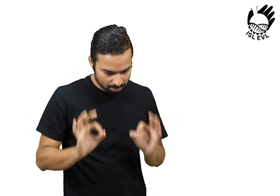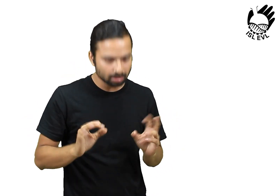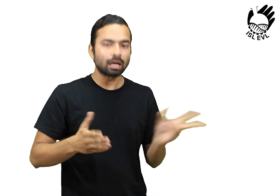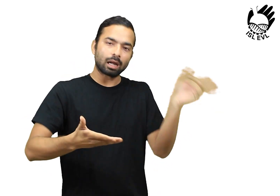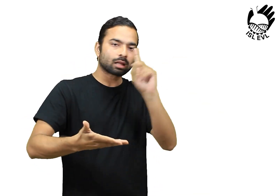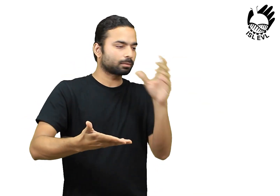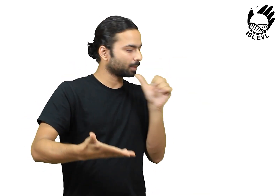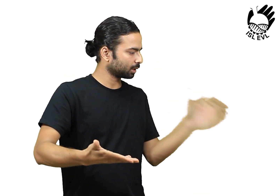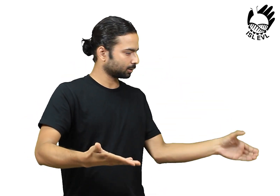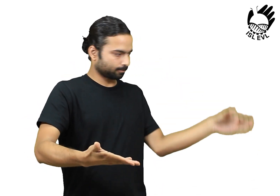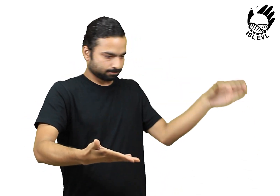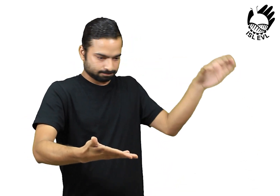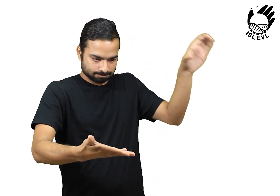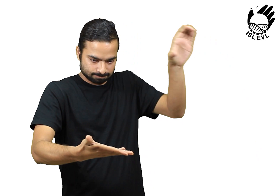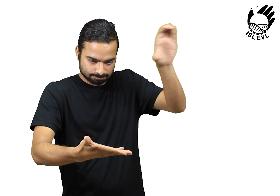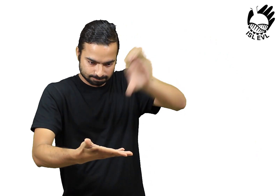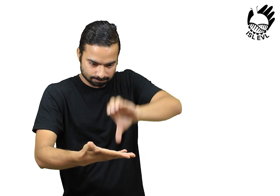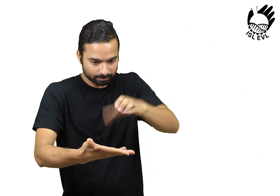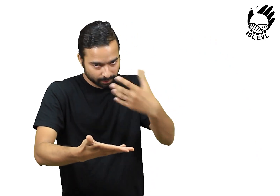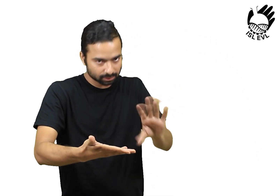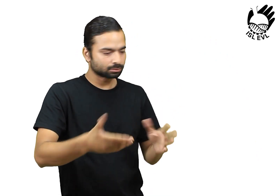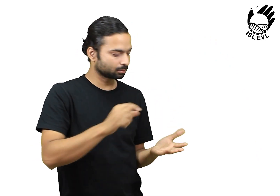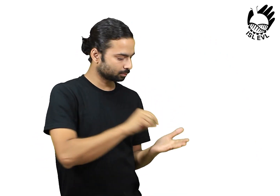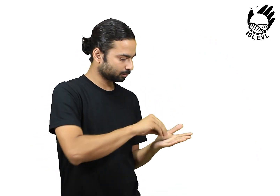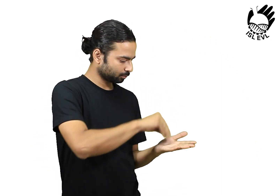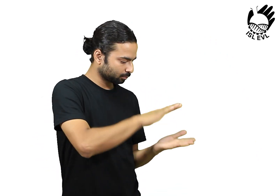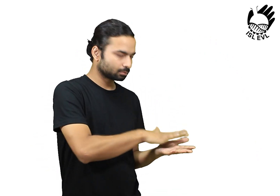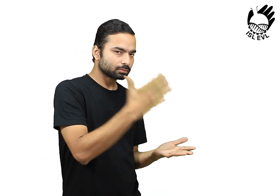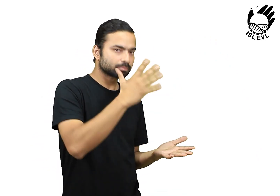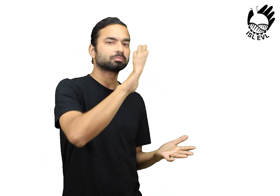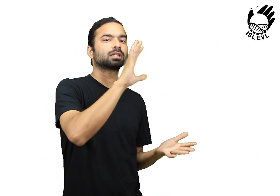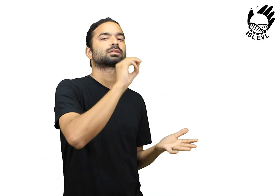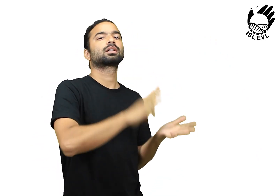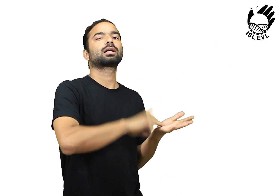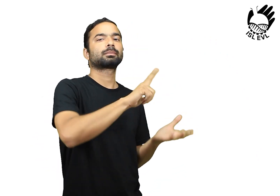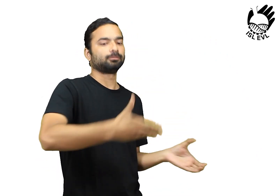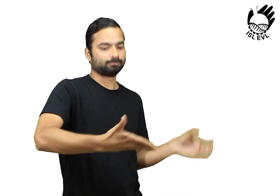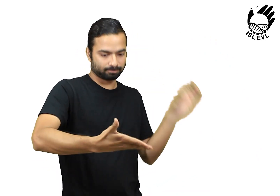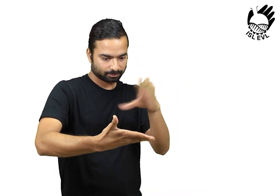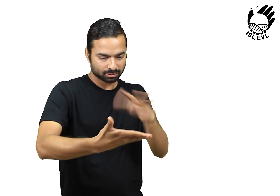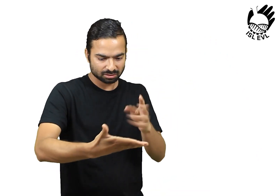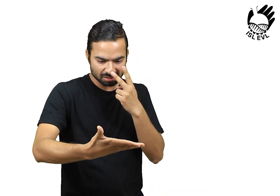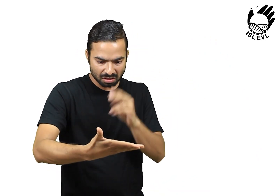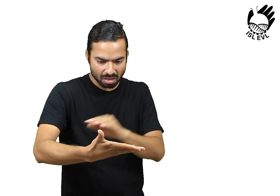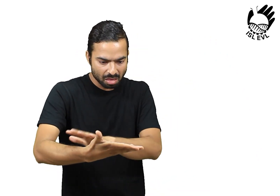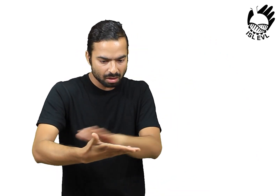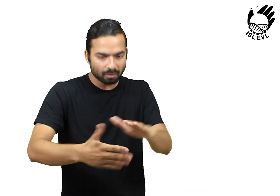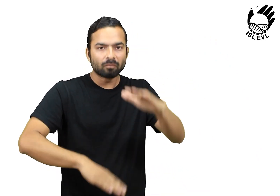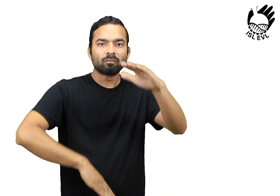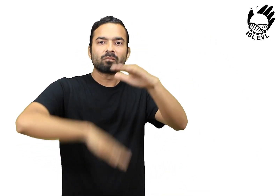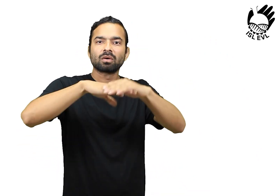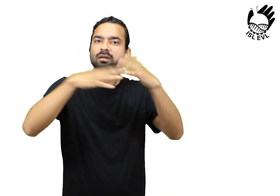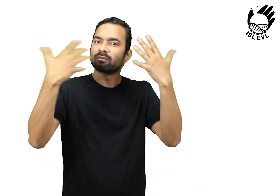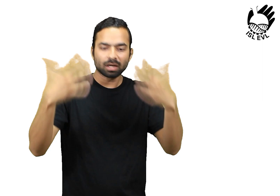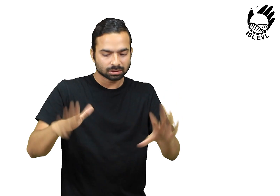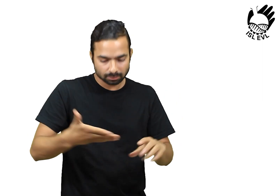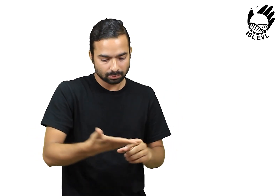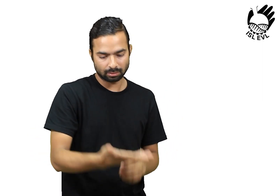measured, and removed from the final result tally. Do note how much water in ml the sample can